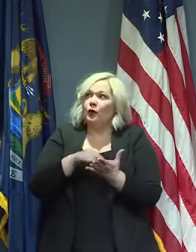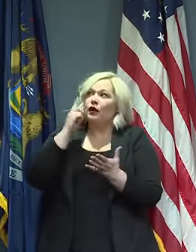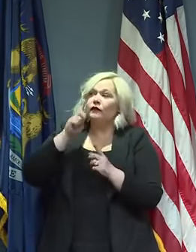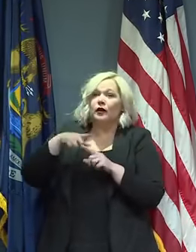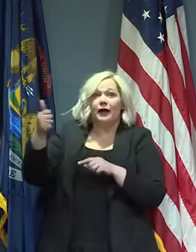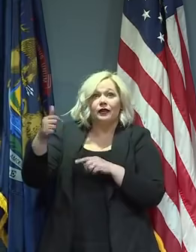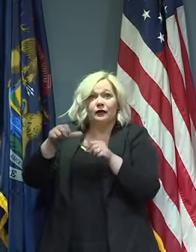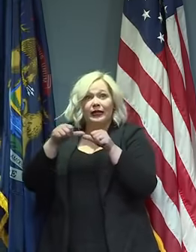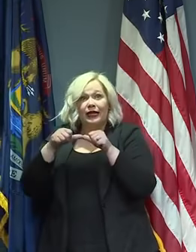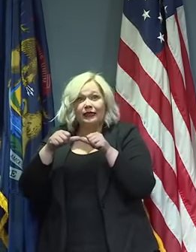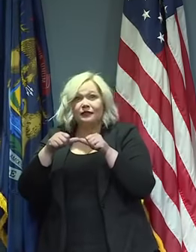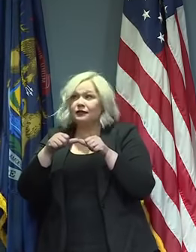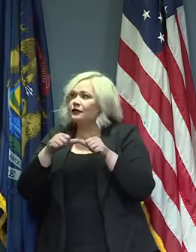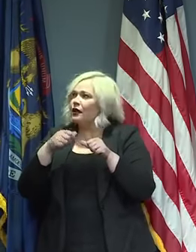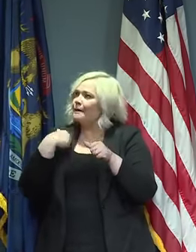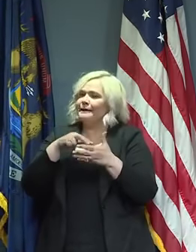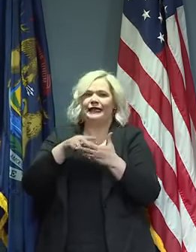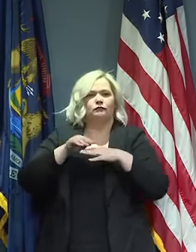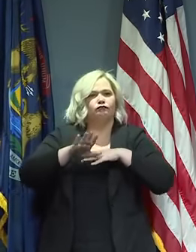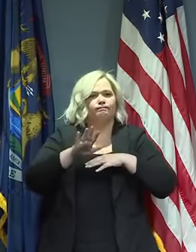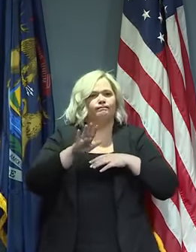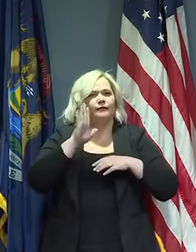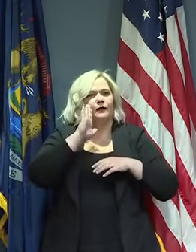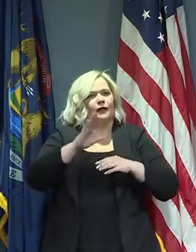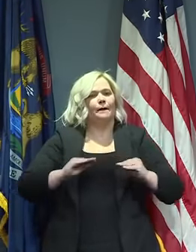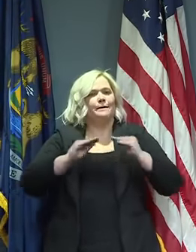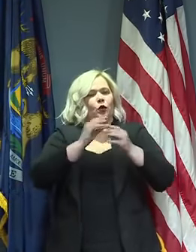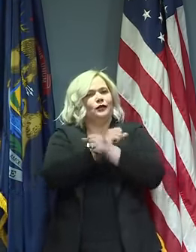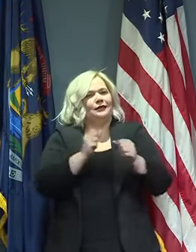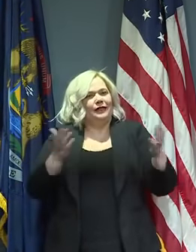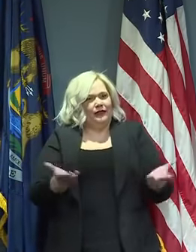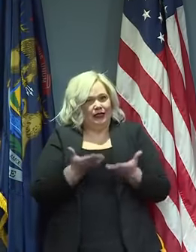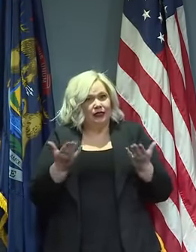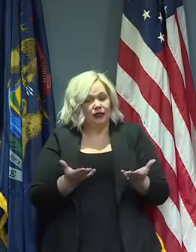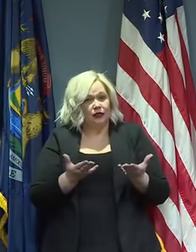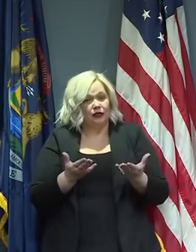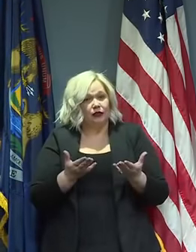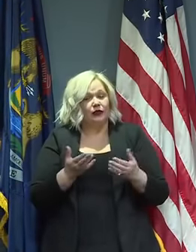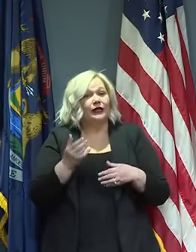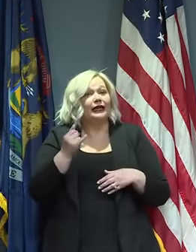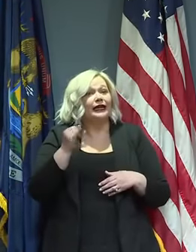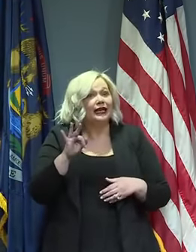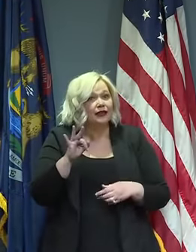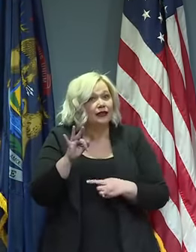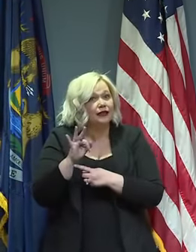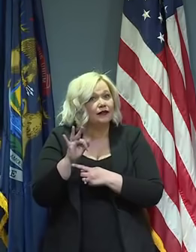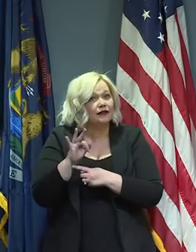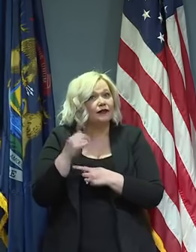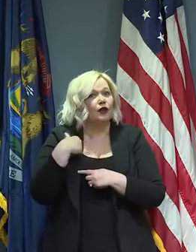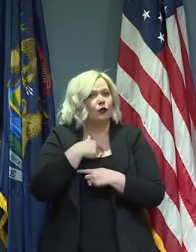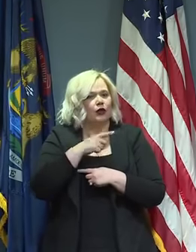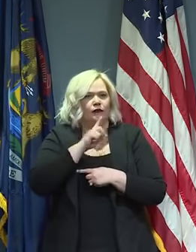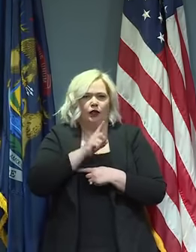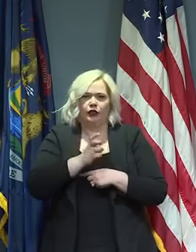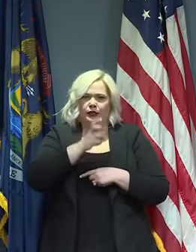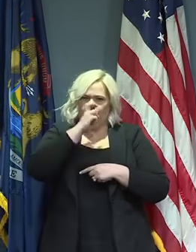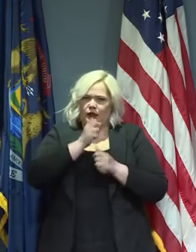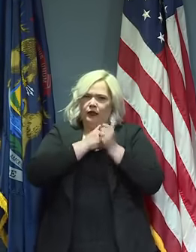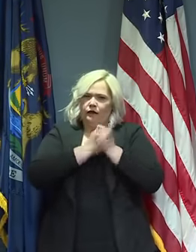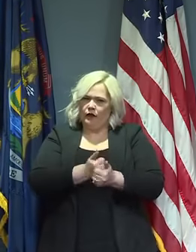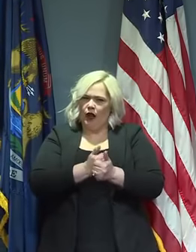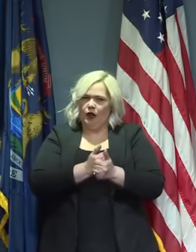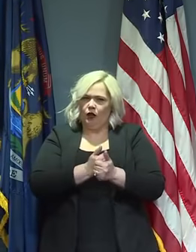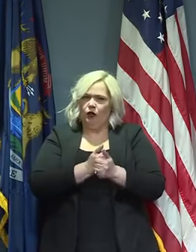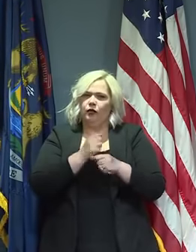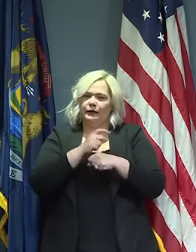terms of our ability to be very safe in the workplace, as long as we all are really disciplined in our practices,